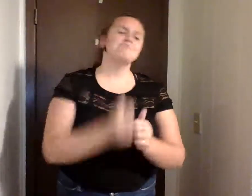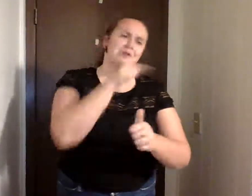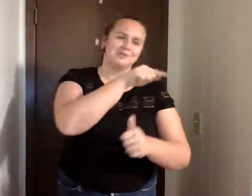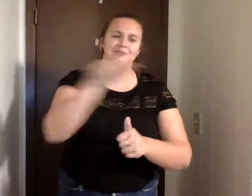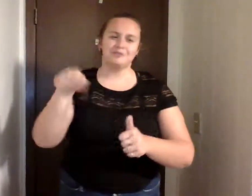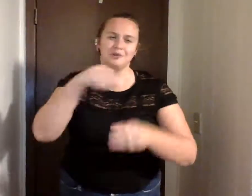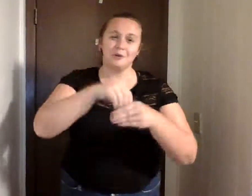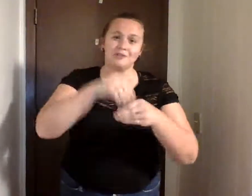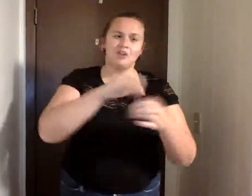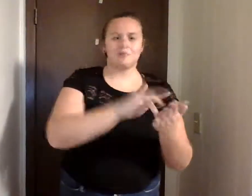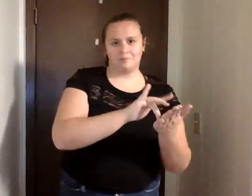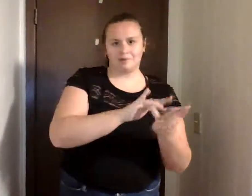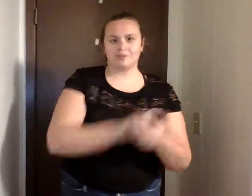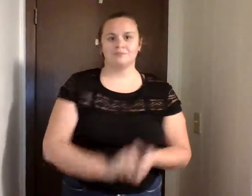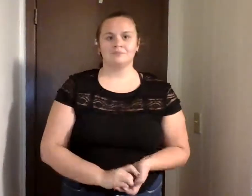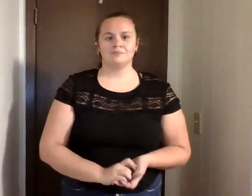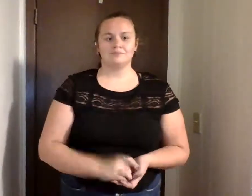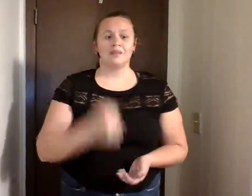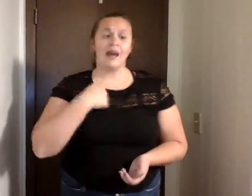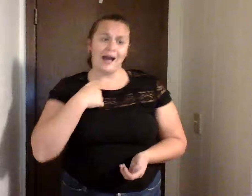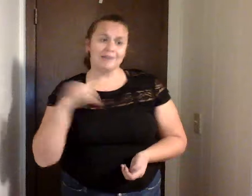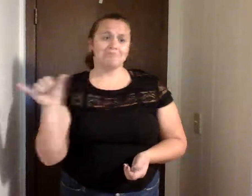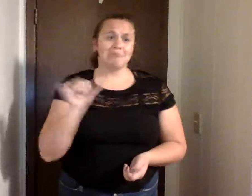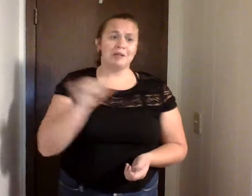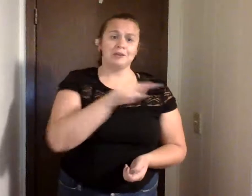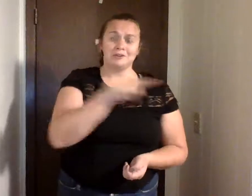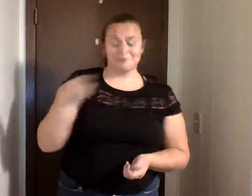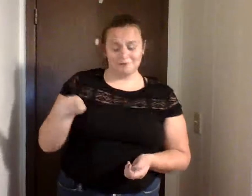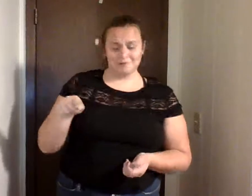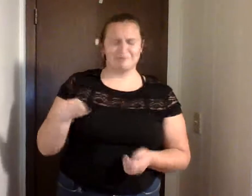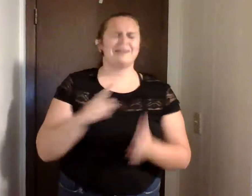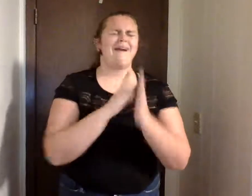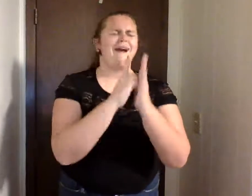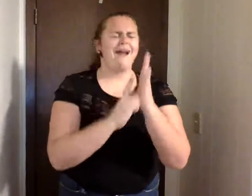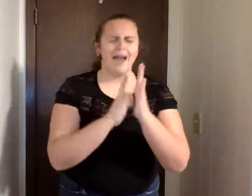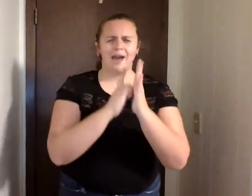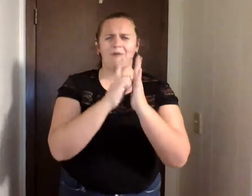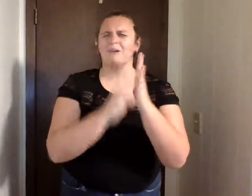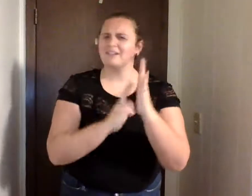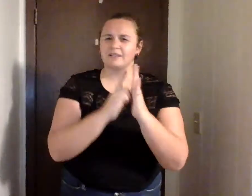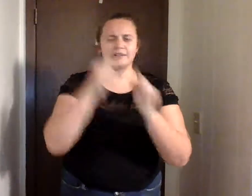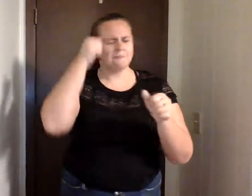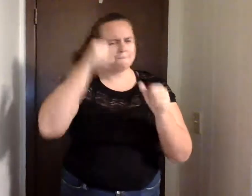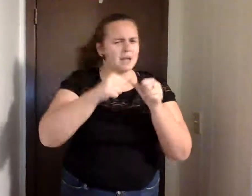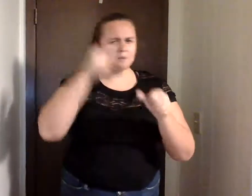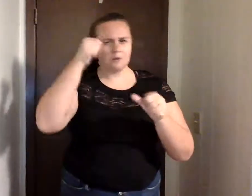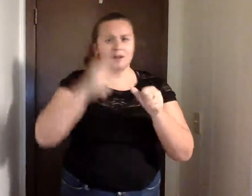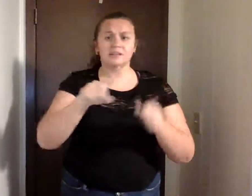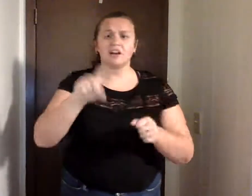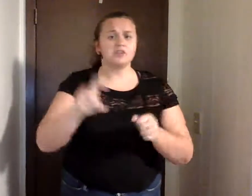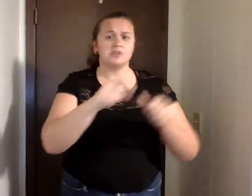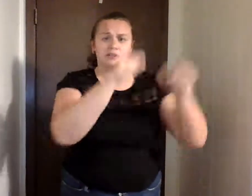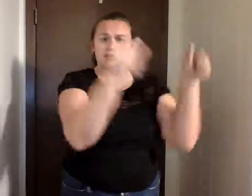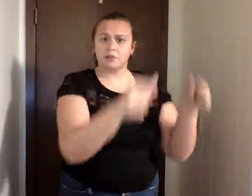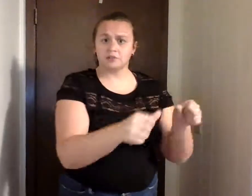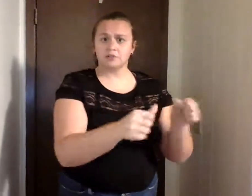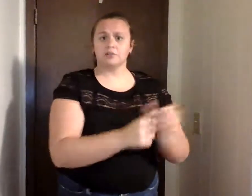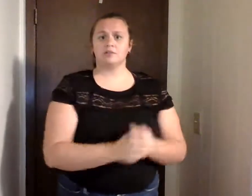medicine. I, like you, spent countless hours memorizing hundreds of structures, something